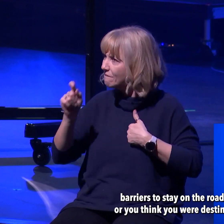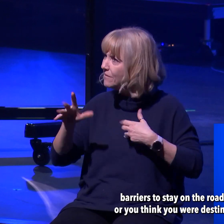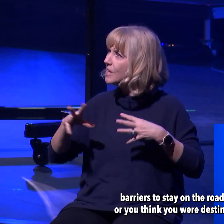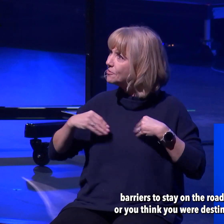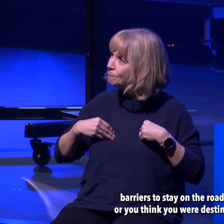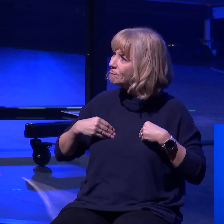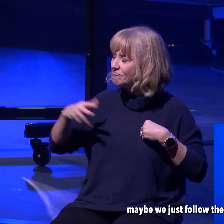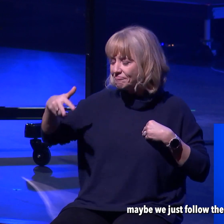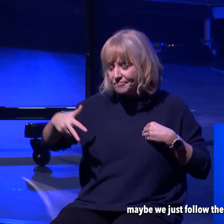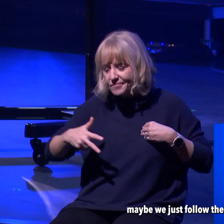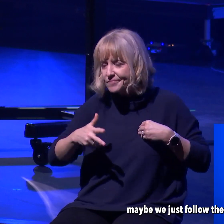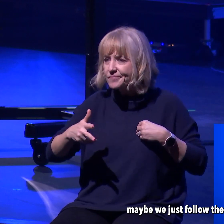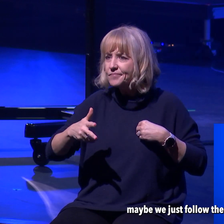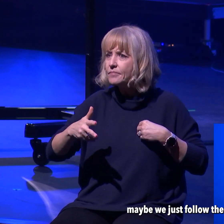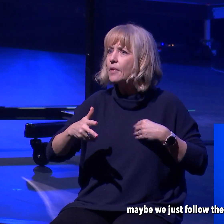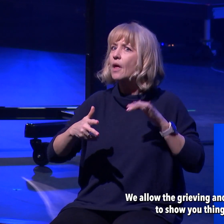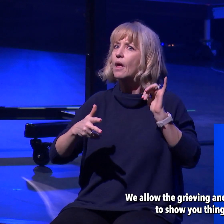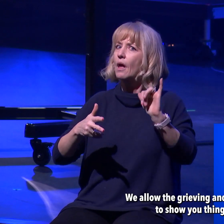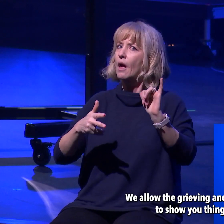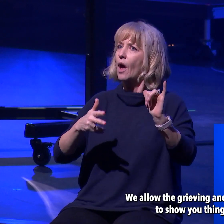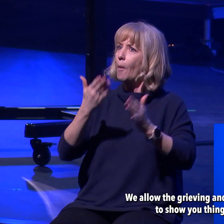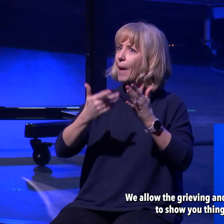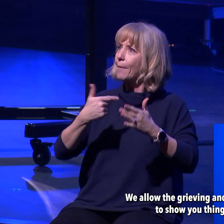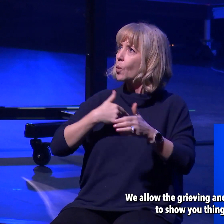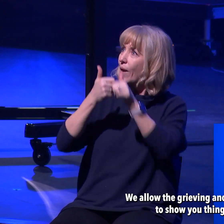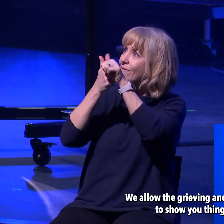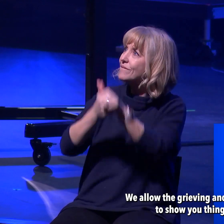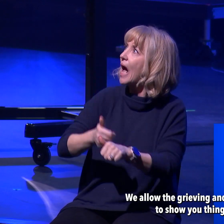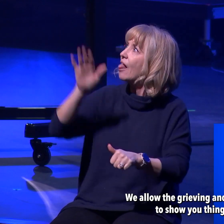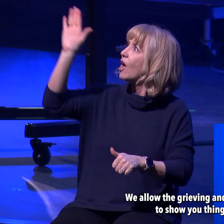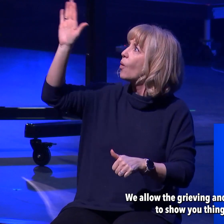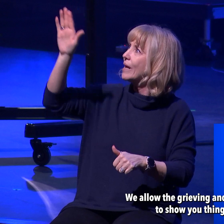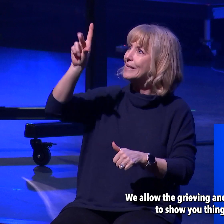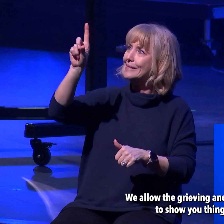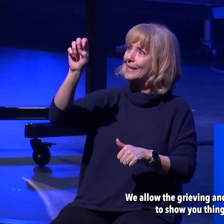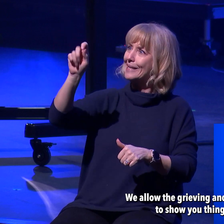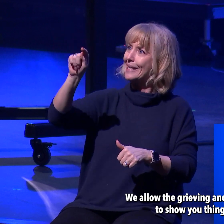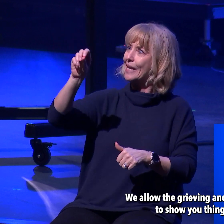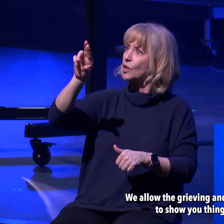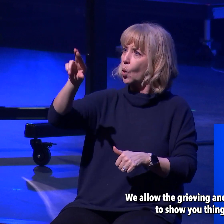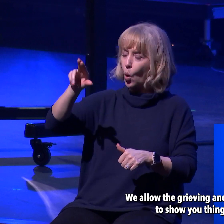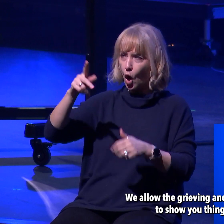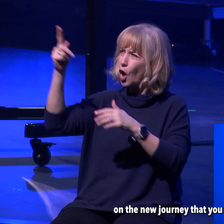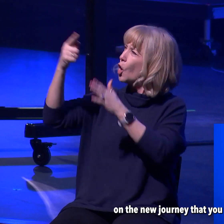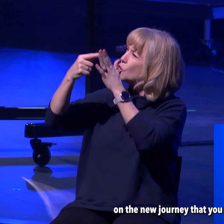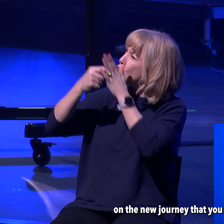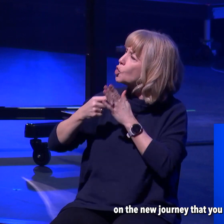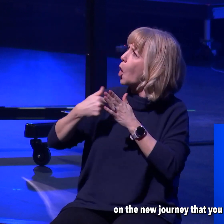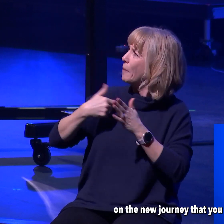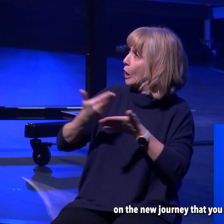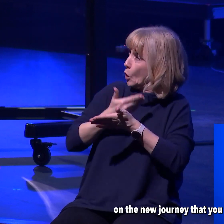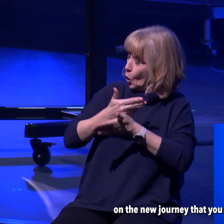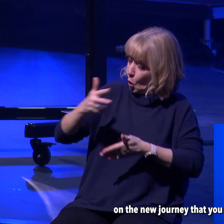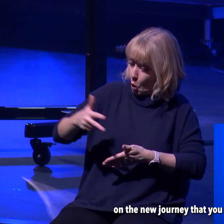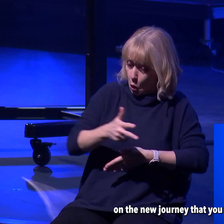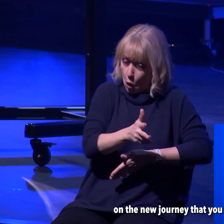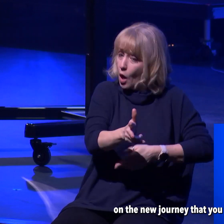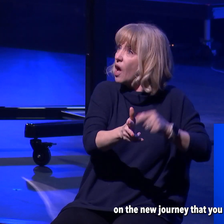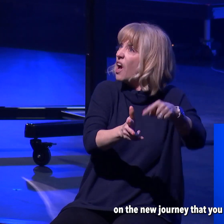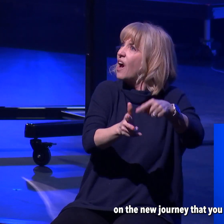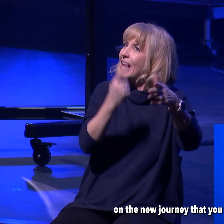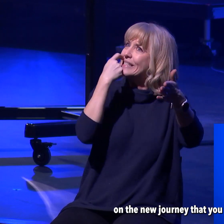on, maybe we just follow the leading. We allow the grieving and ask God to show you things on the new journey that you need to